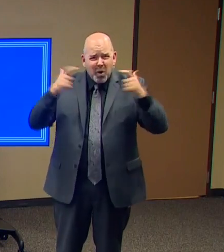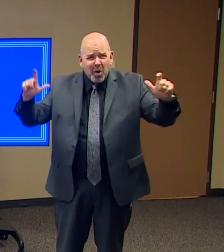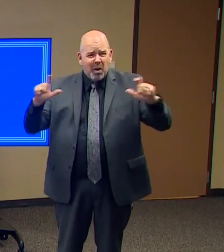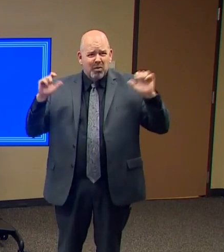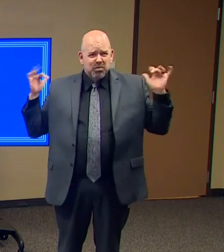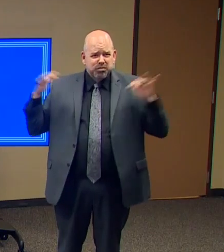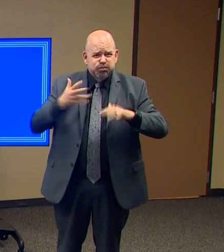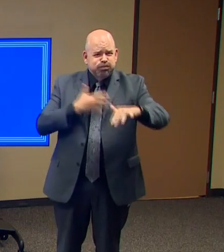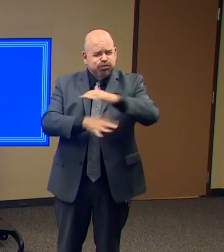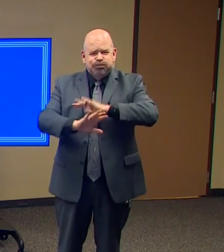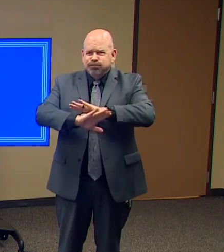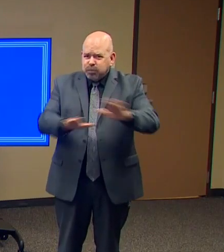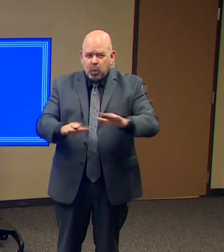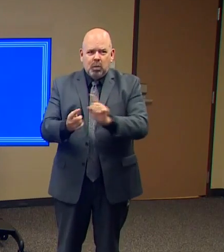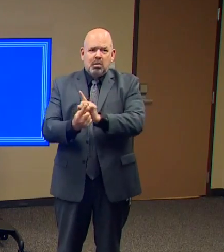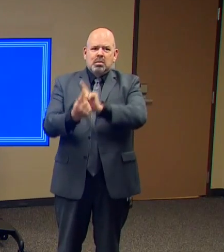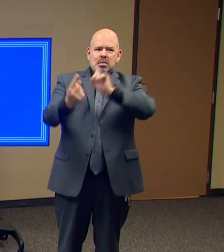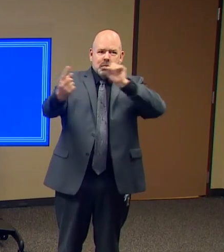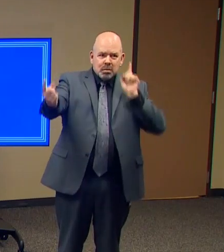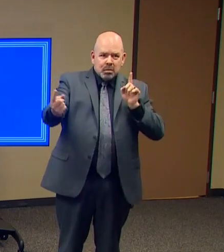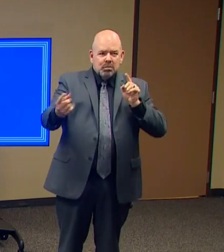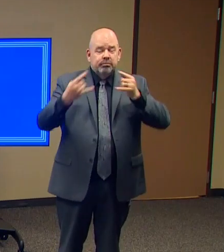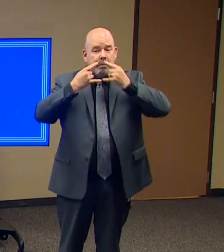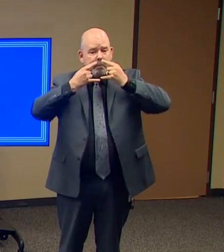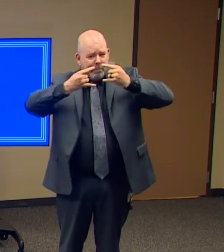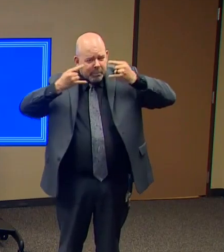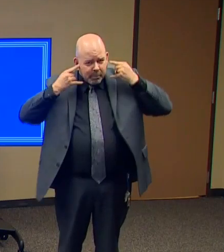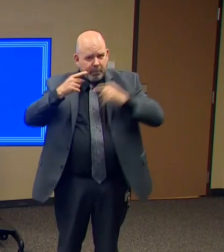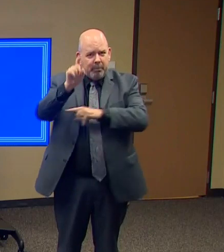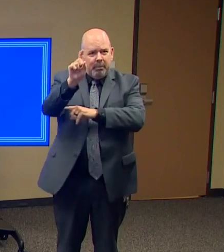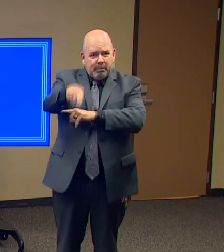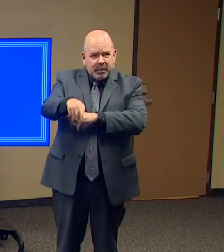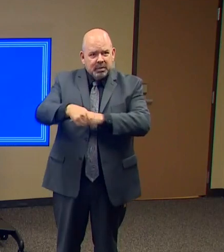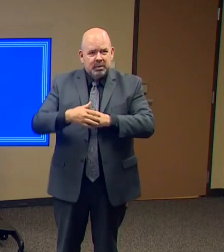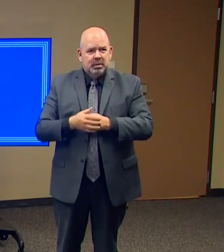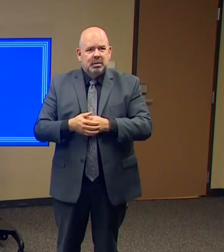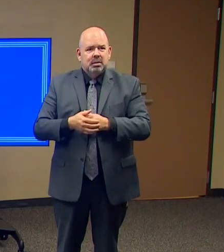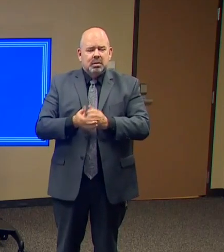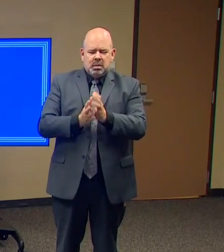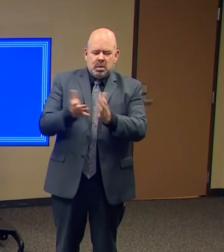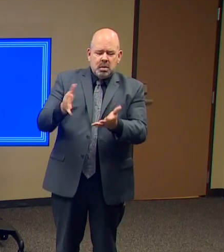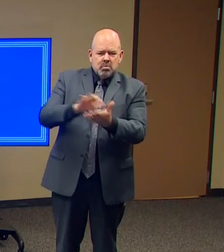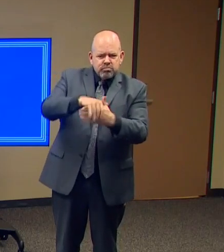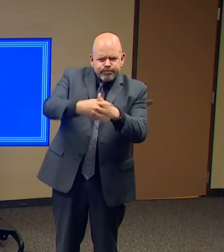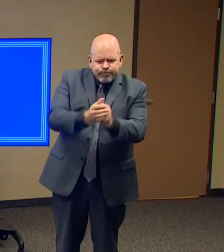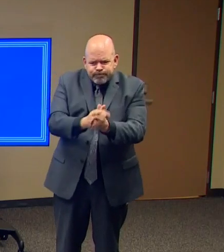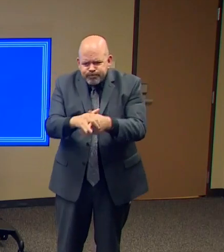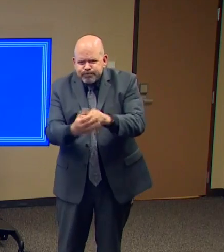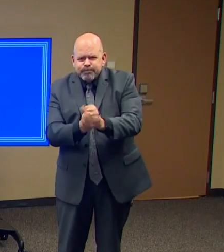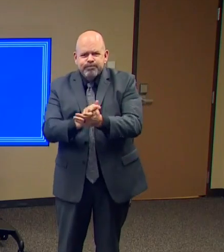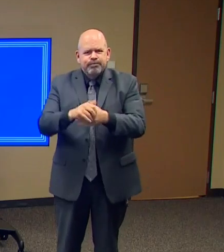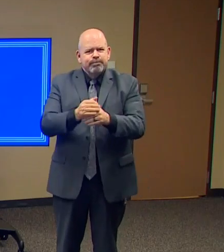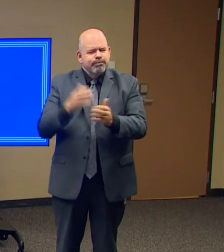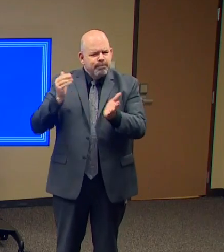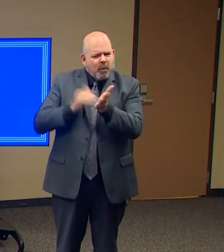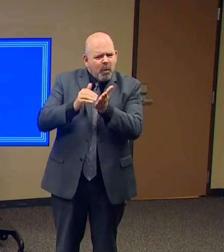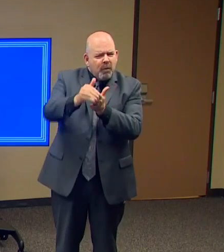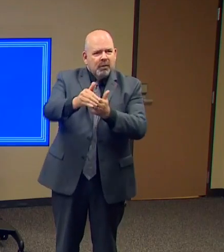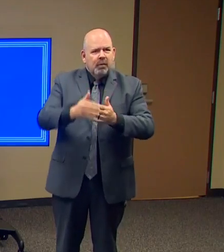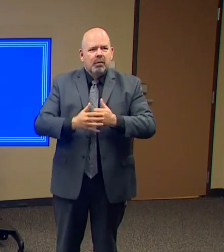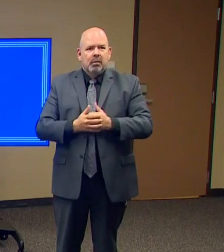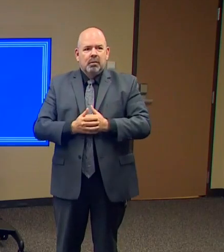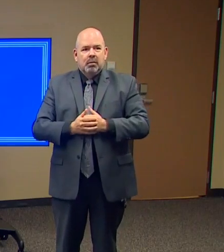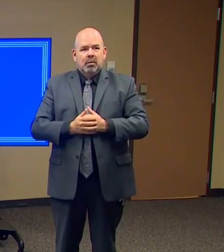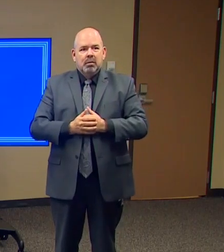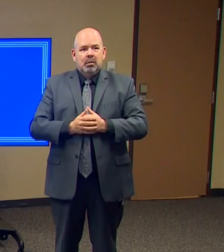crowd, and finally, use good hygiene. I want to announce 2 new testing sites